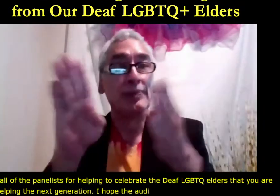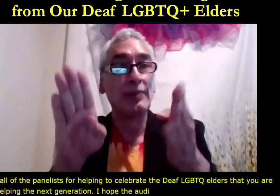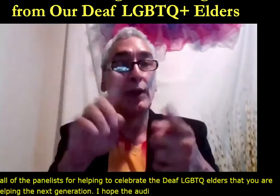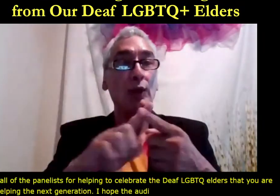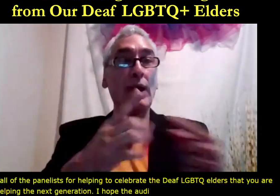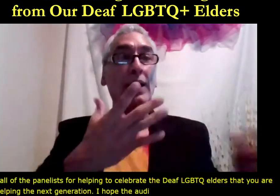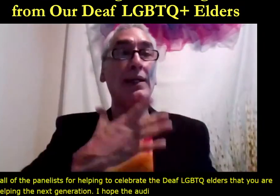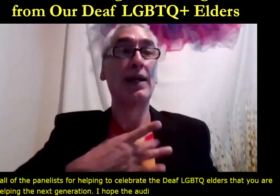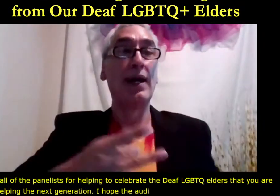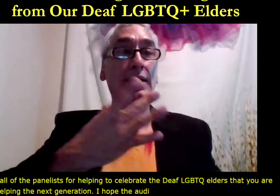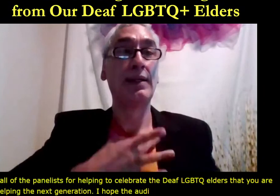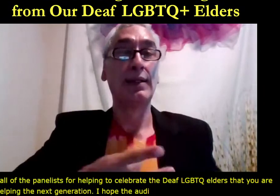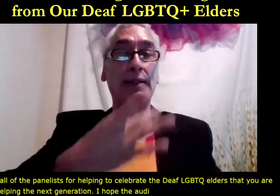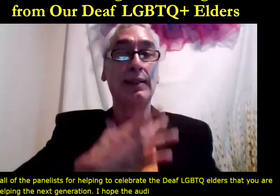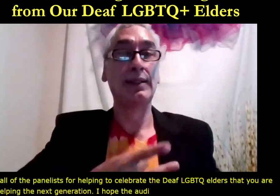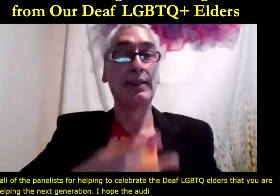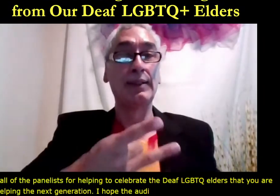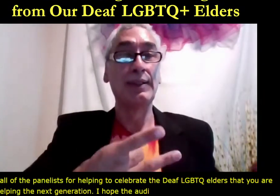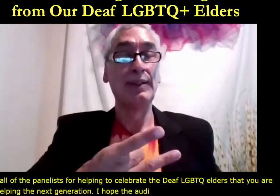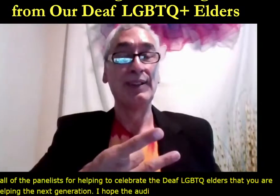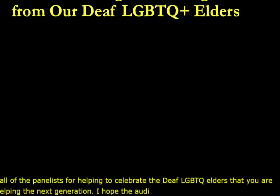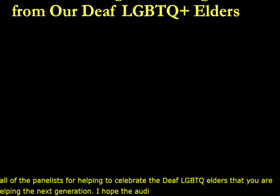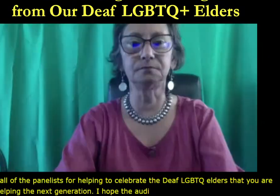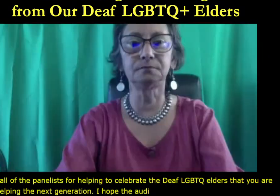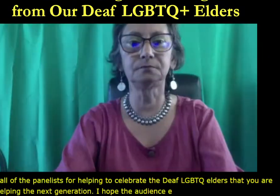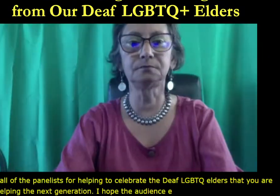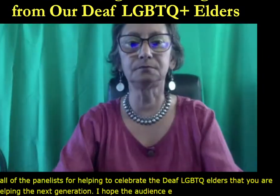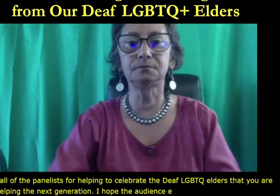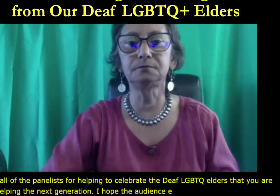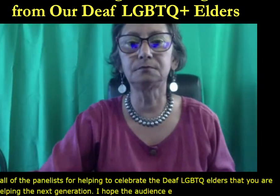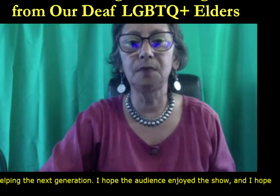Now, I'll switch it back to Kavira.